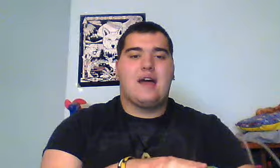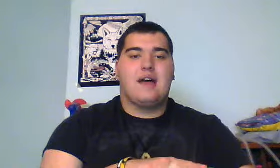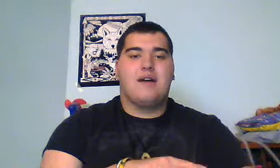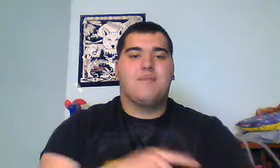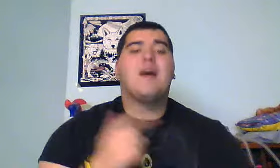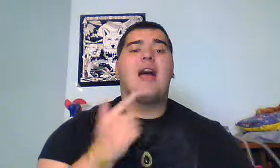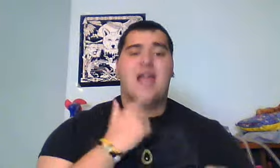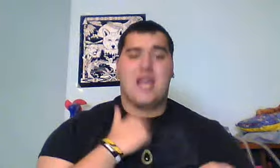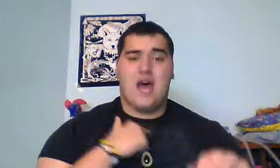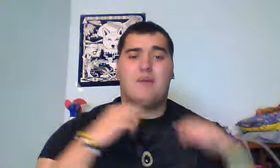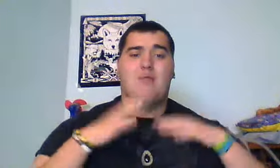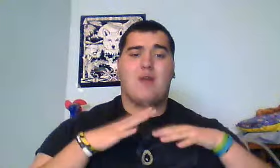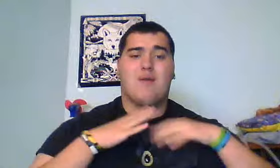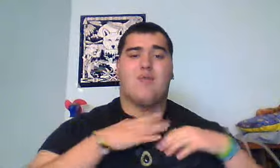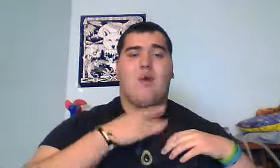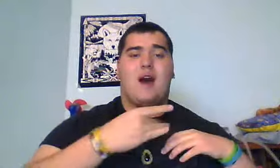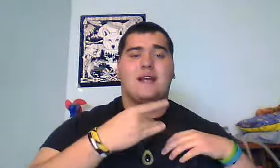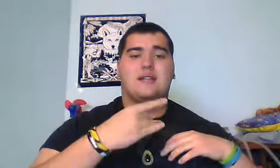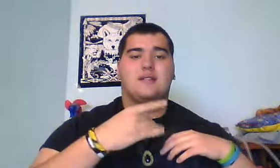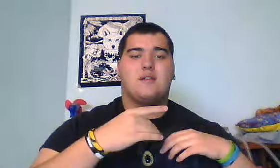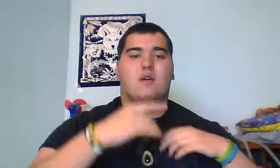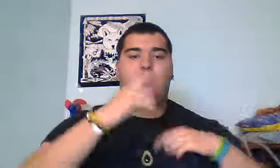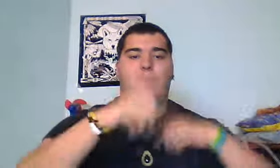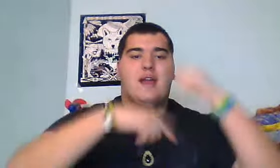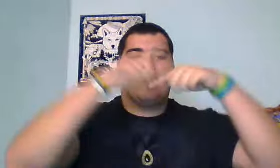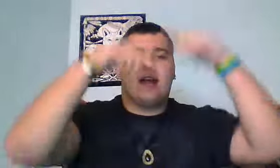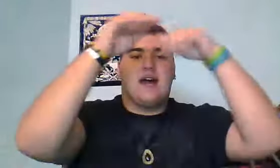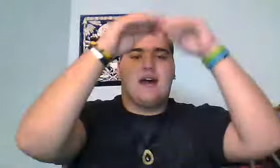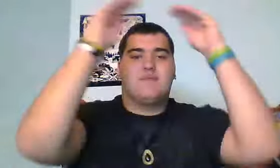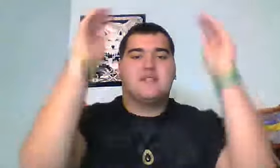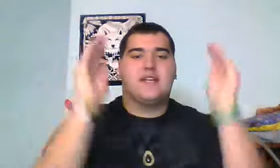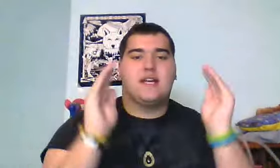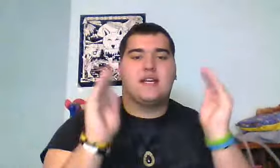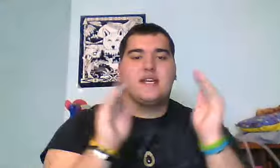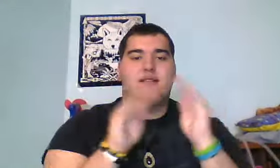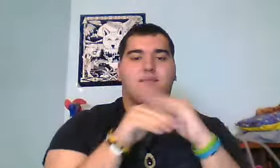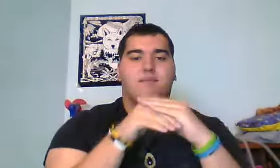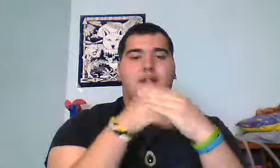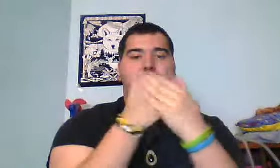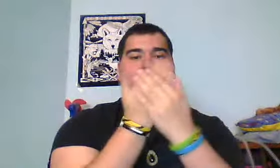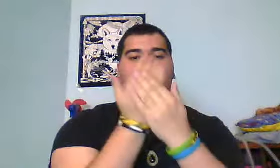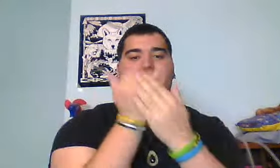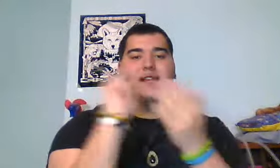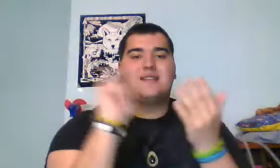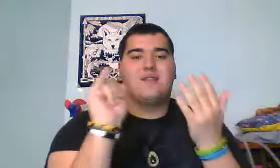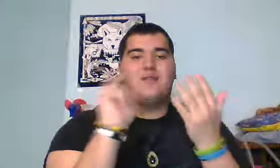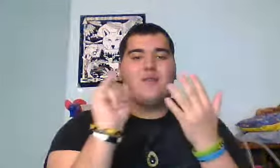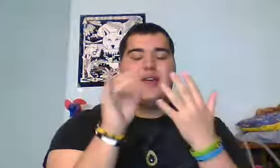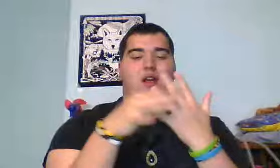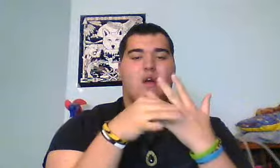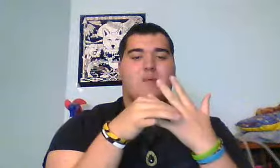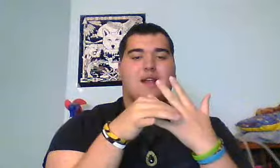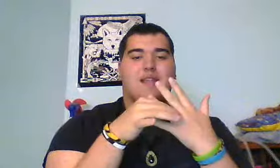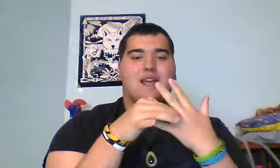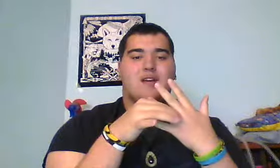And I'll be wearing white when I come into your kingdom I'm as green as the ring on my little